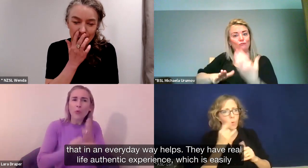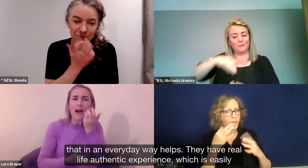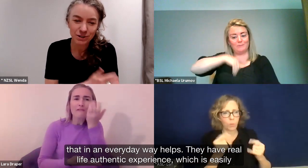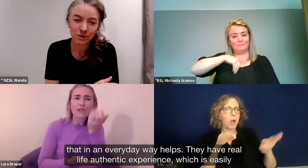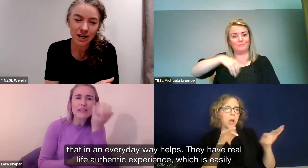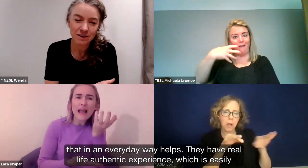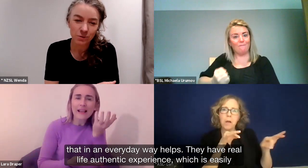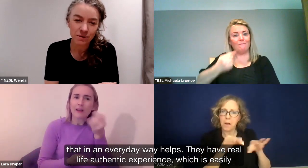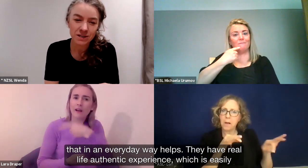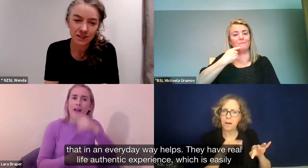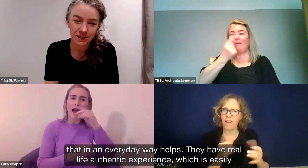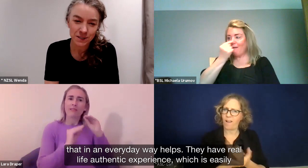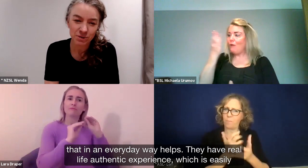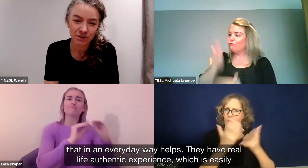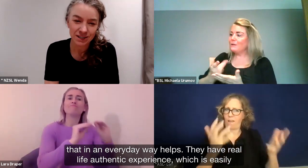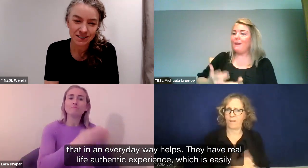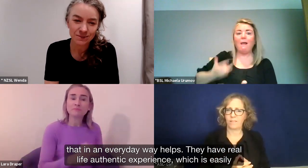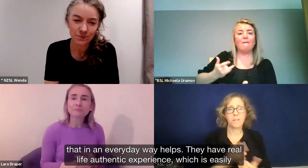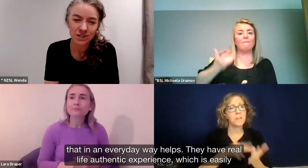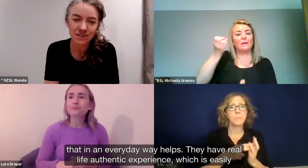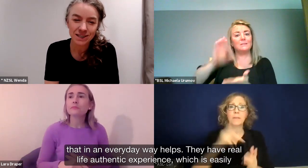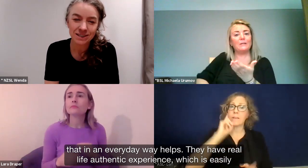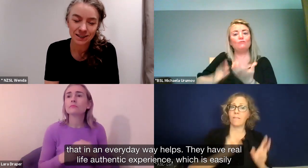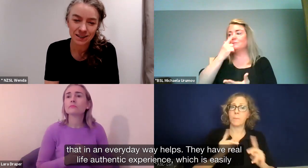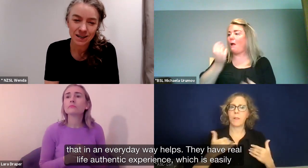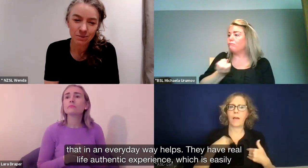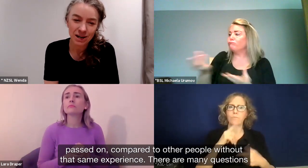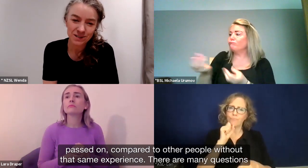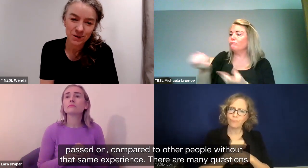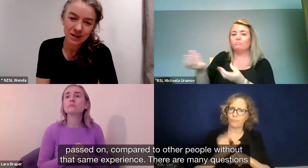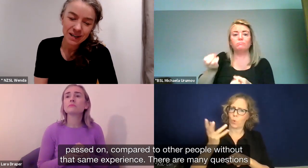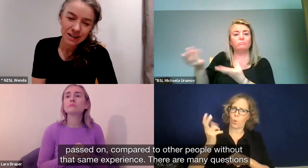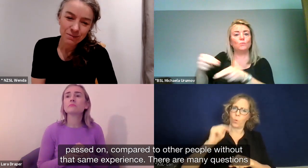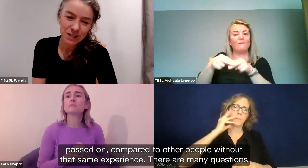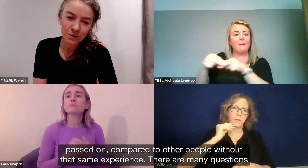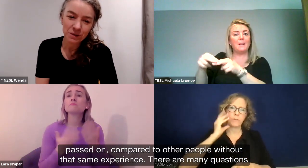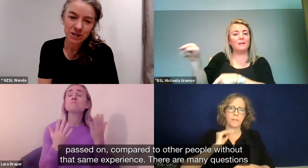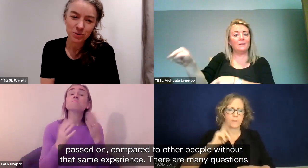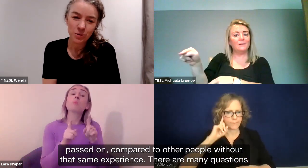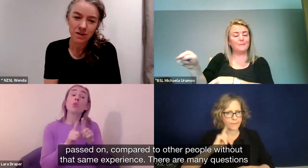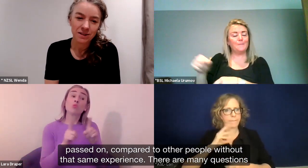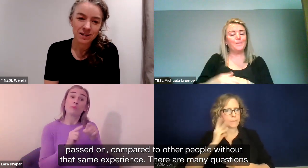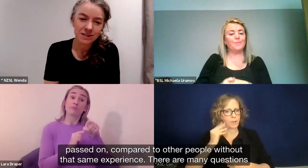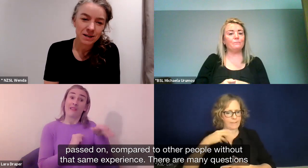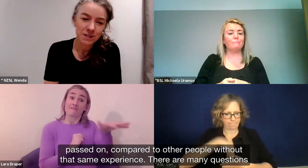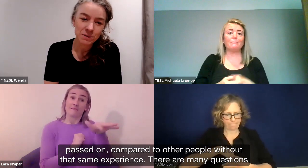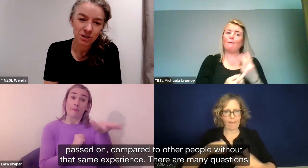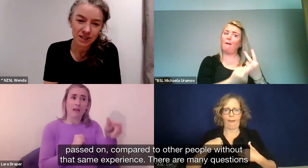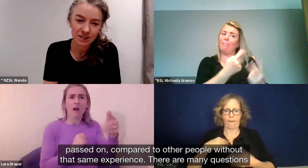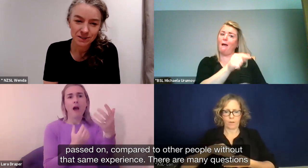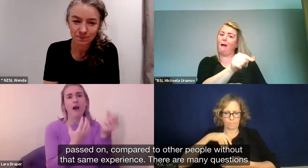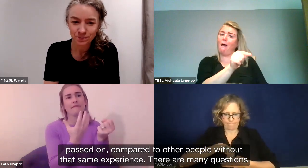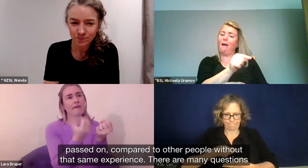They have real life, authentic experience, experience, which is easily passed on compared to other people without that same